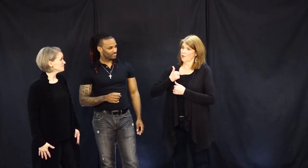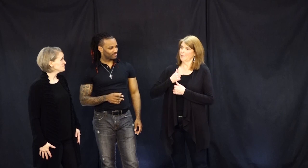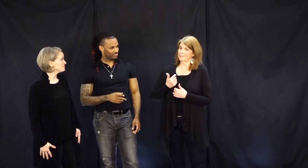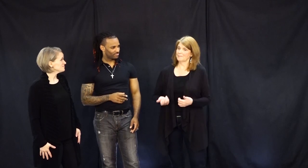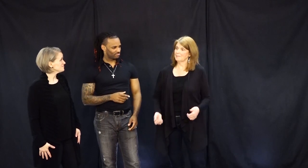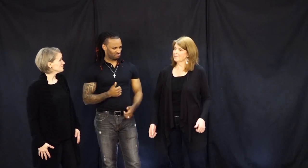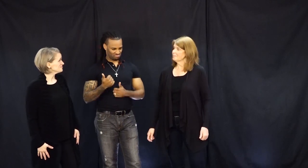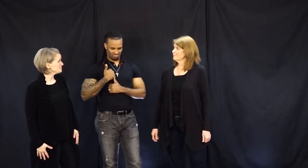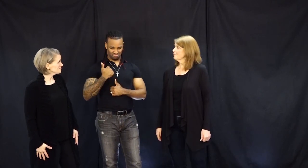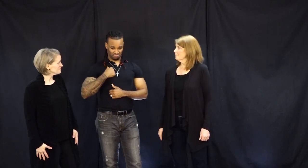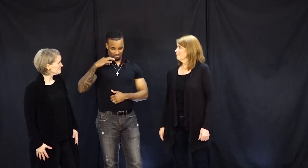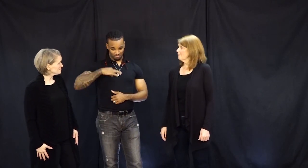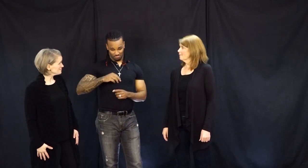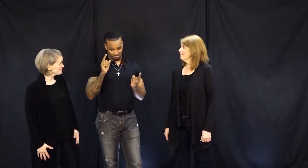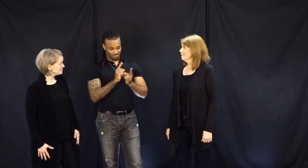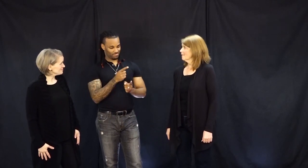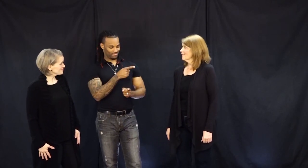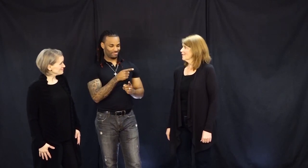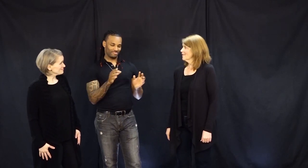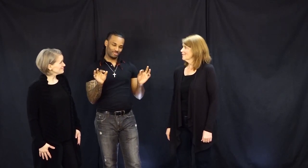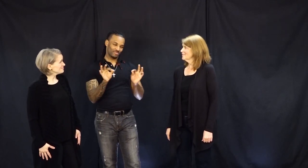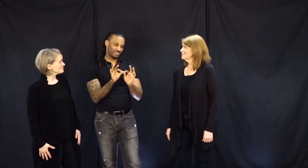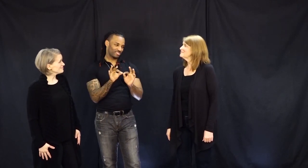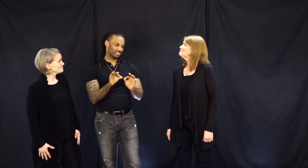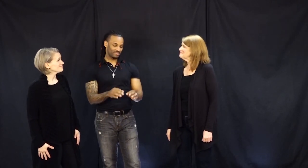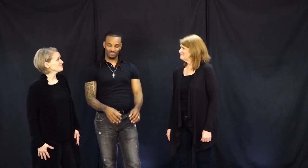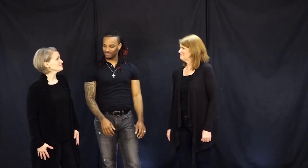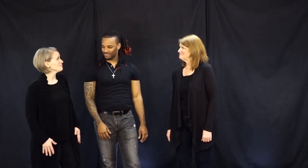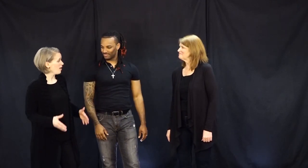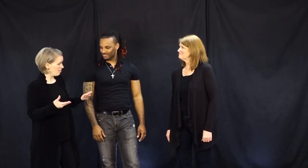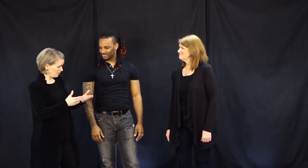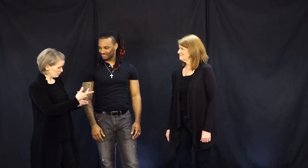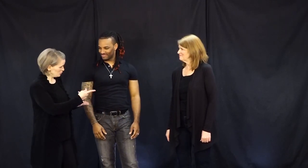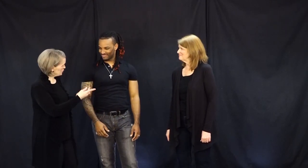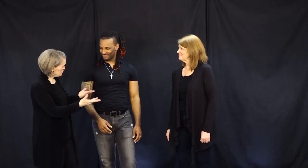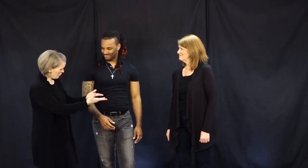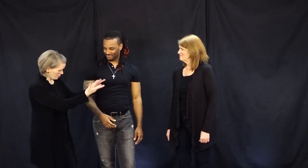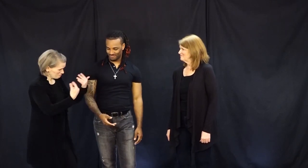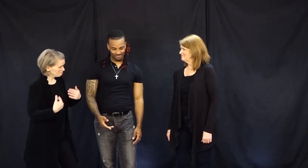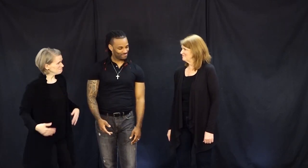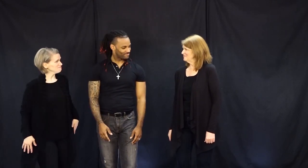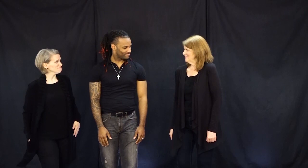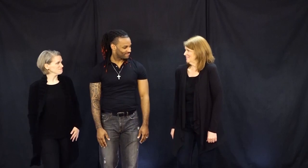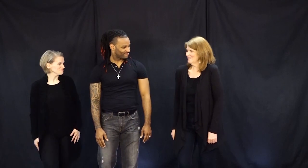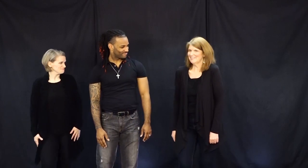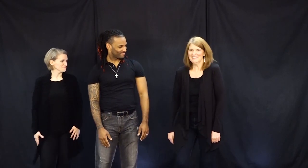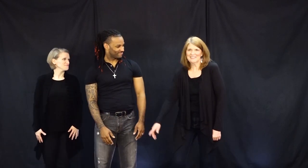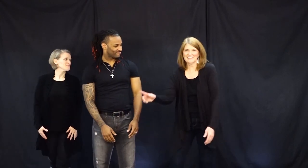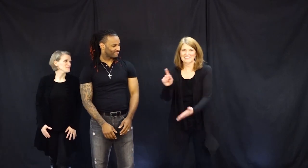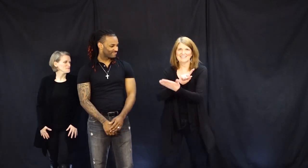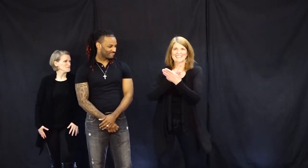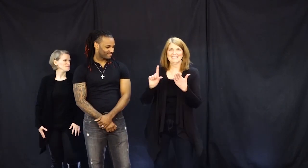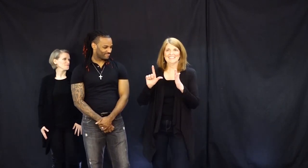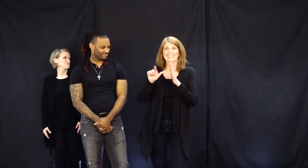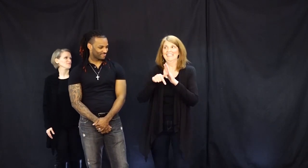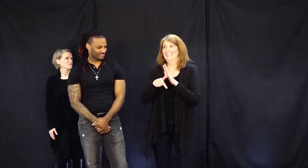war for us to meet, it will have been worth it. I'll leave you to it. 1 week later, I'm writing a